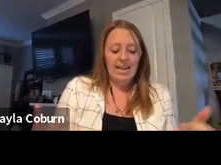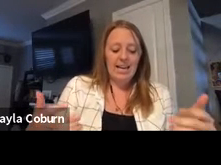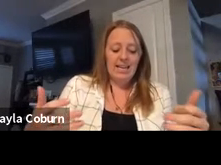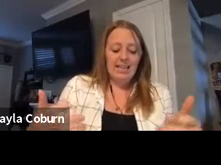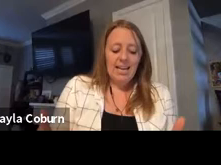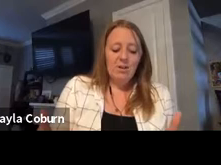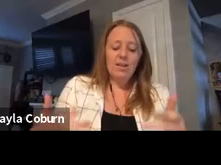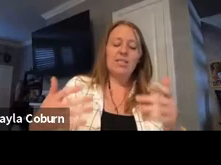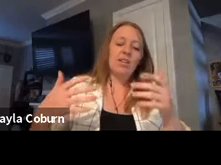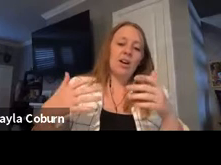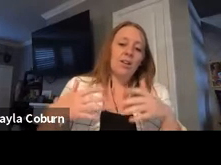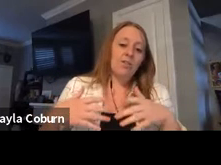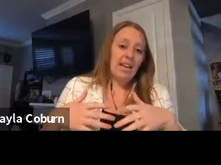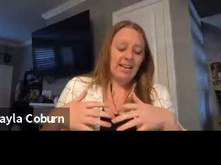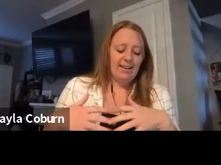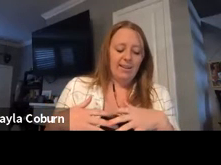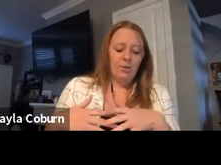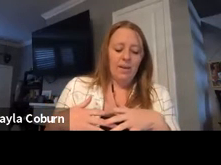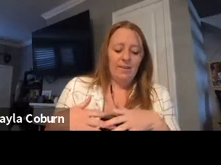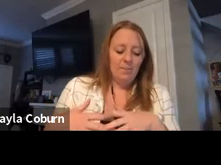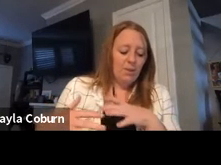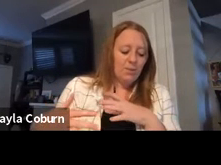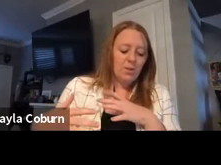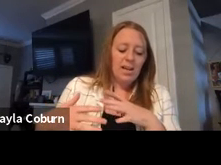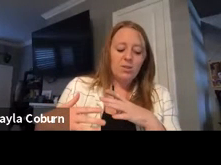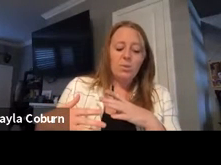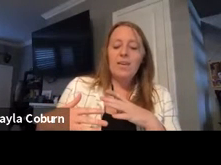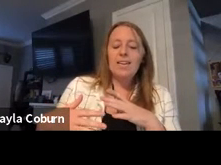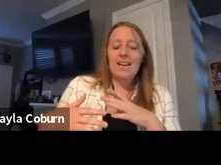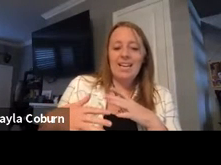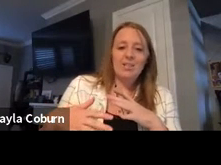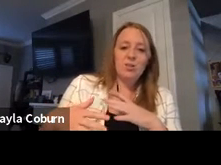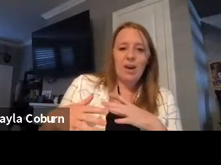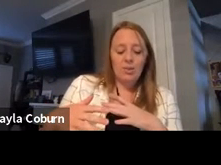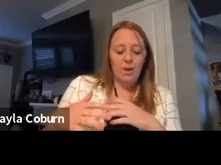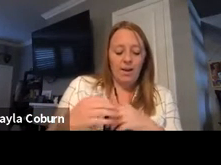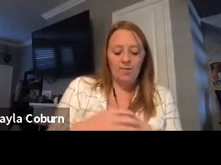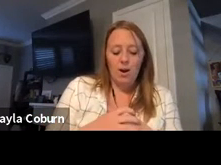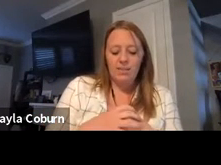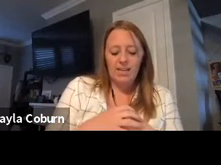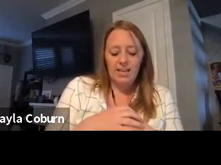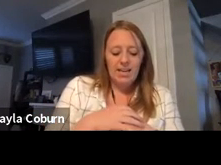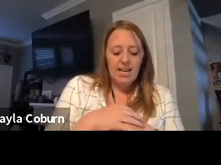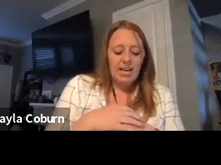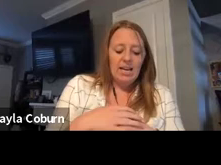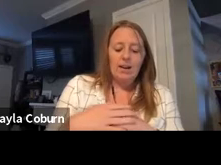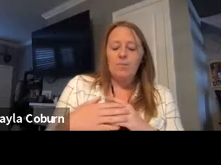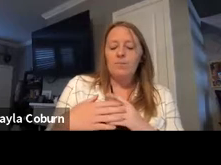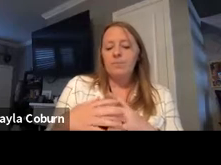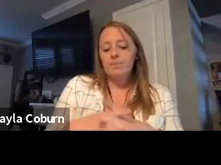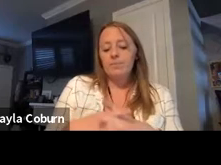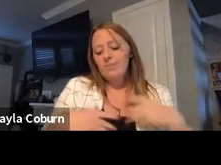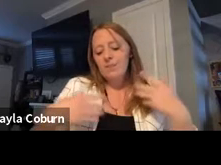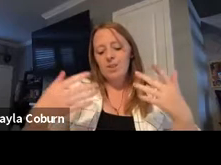understanding, then you can start fading it a little bit. So next would be an indirect way of prompting.